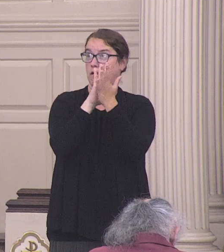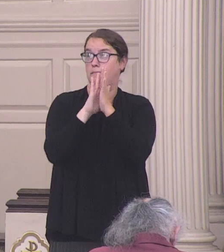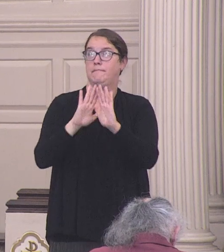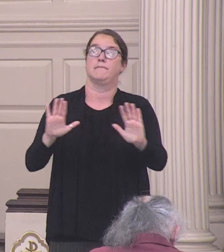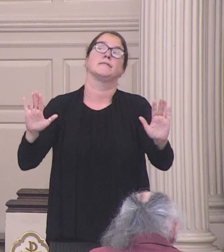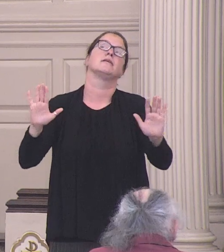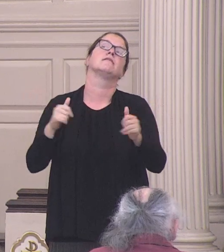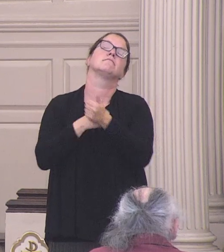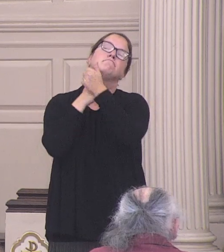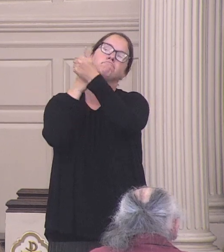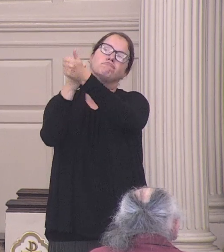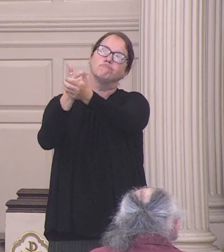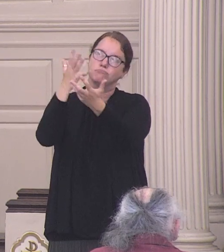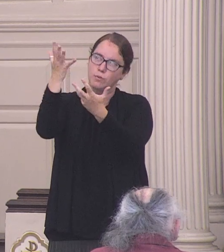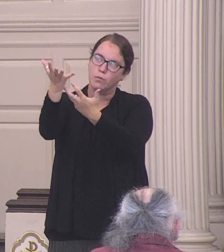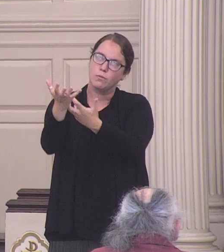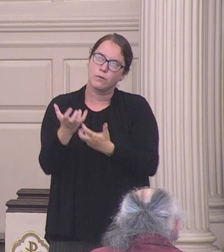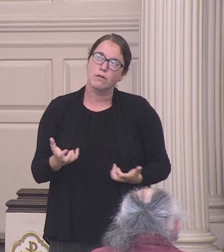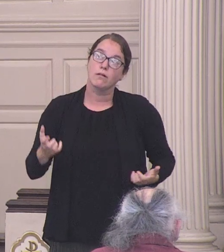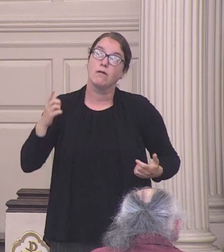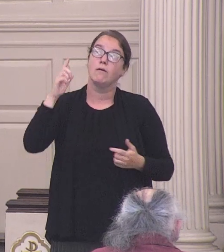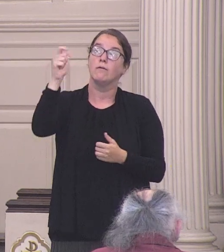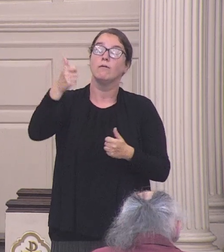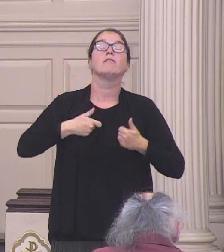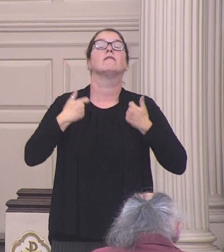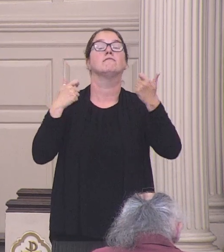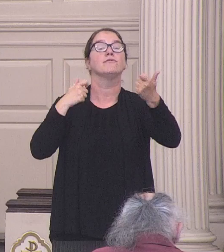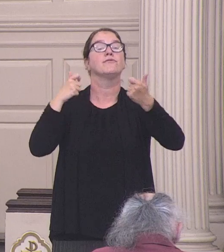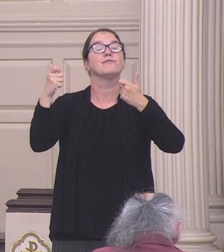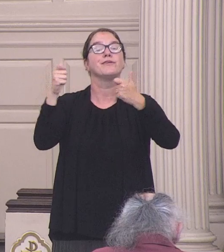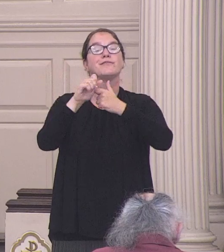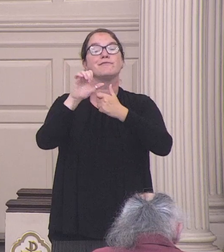and reign forever and ever.